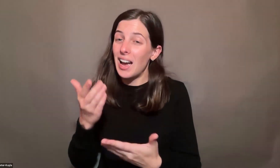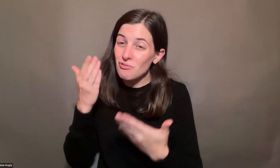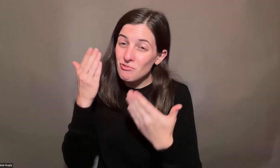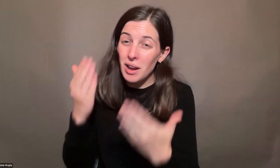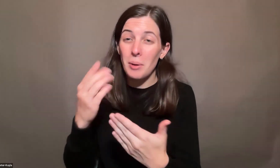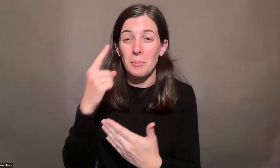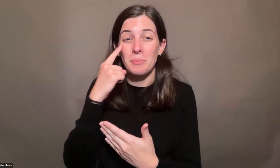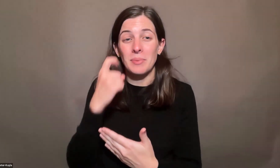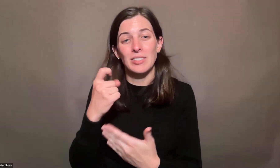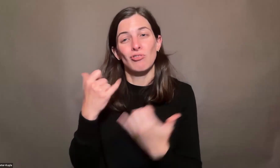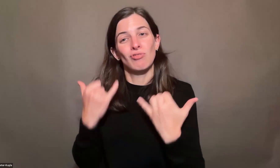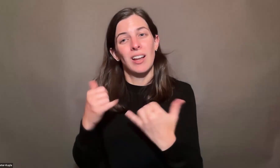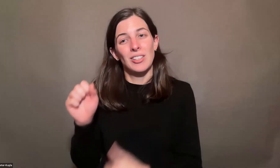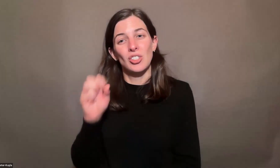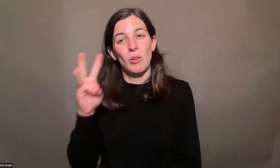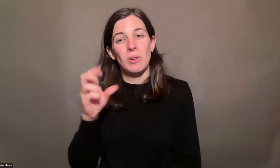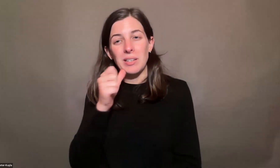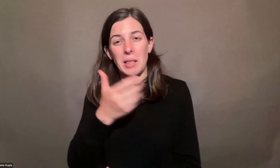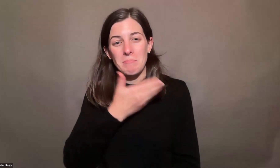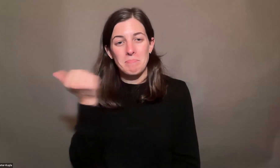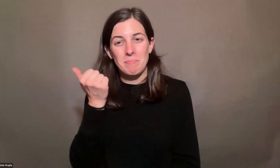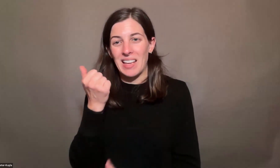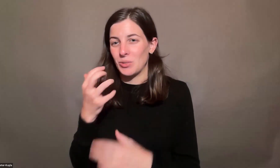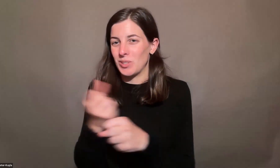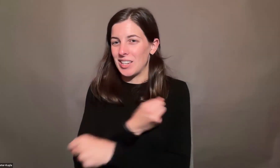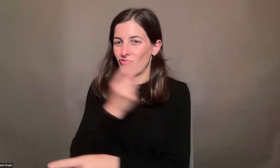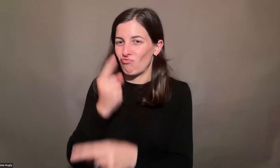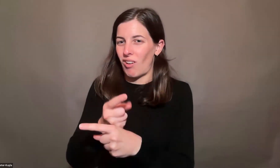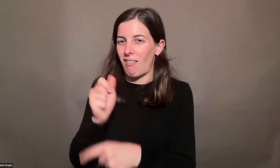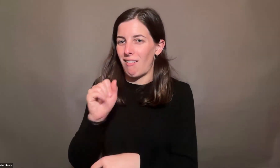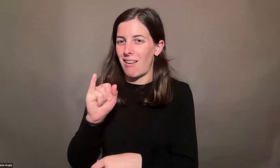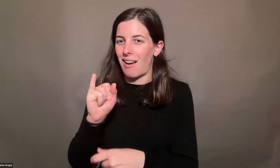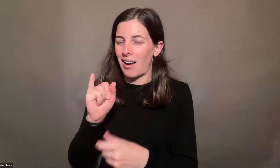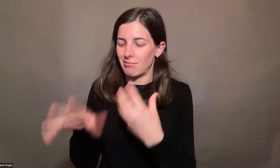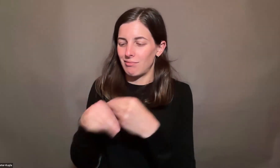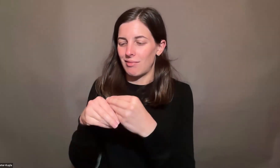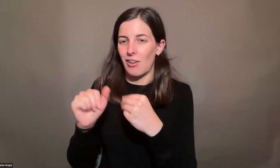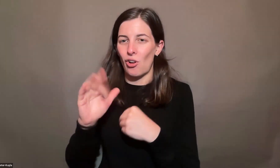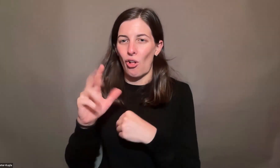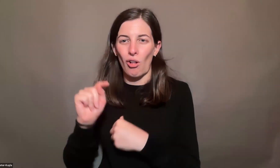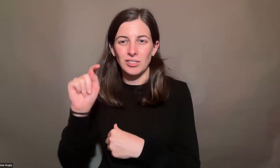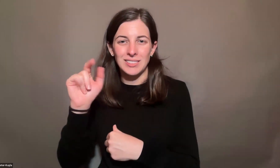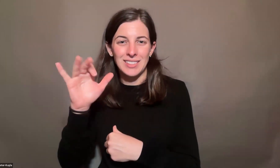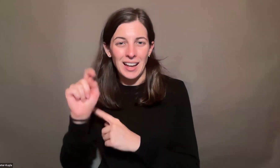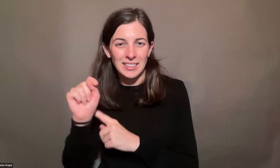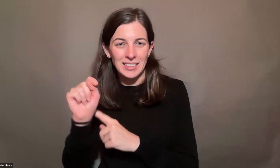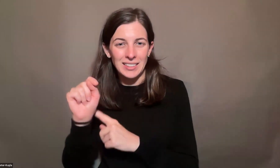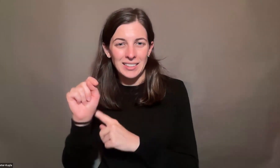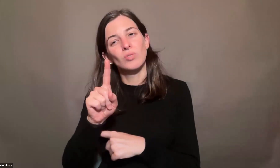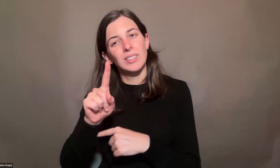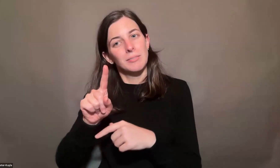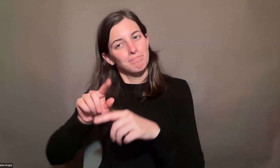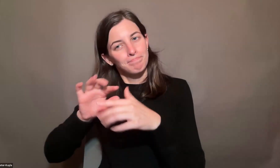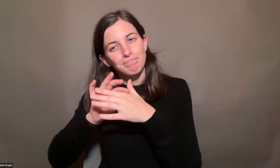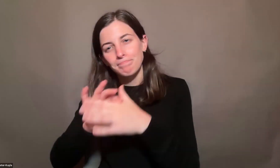the moment, is not necessarily great at getting it right. Alt text is very context dependent, and what you want to